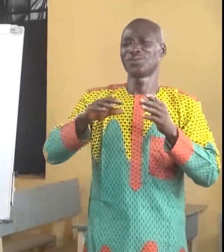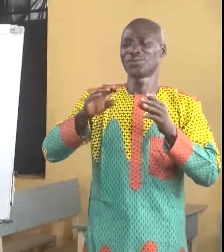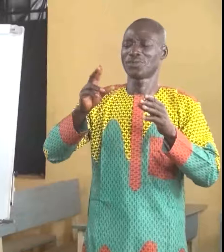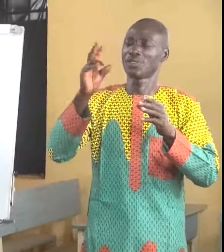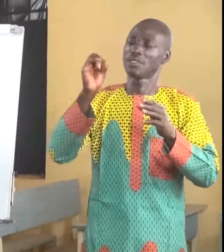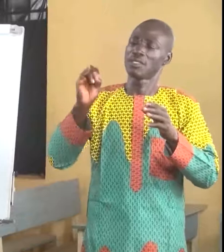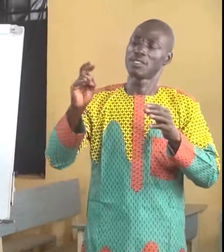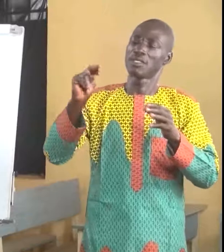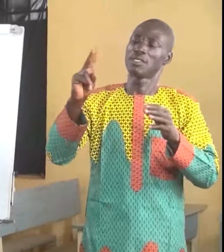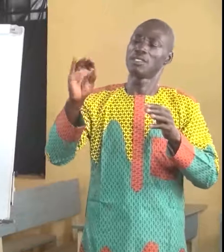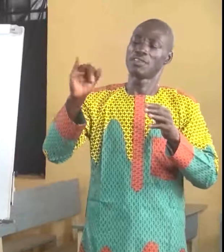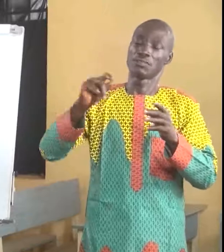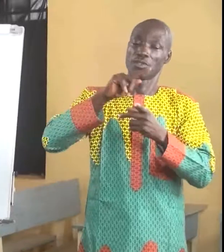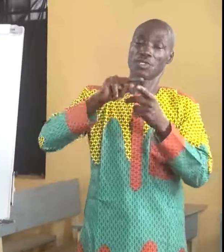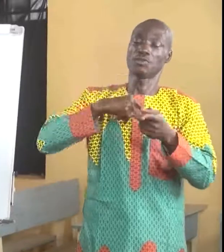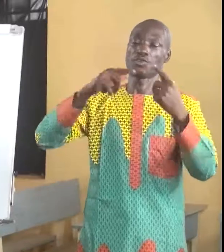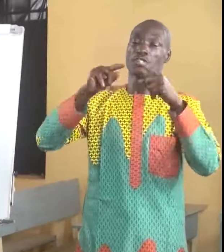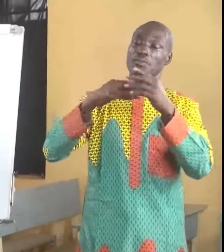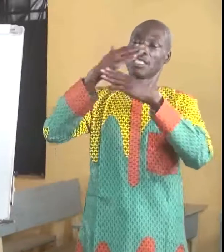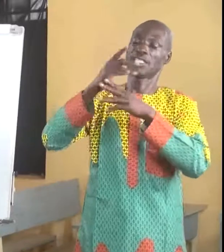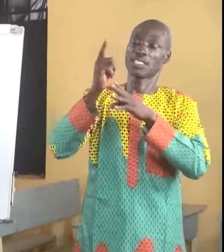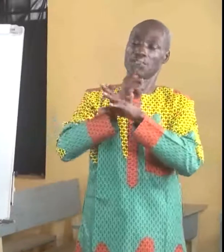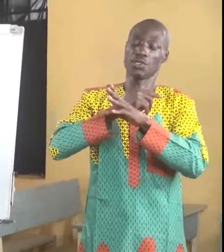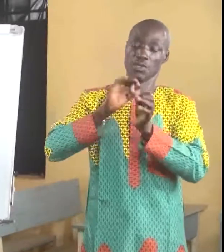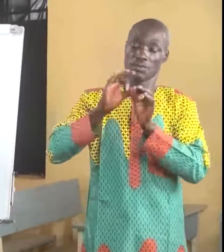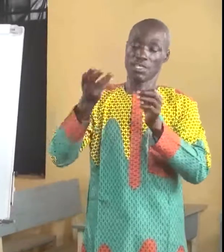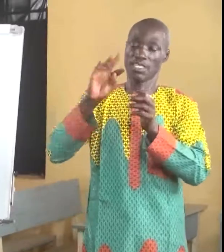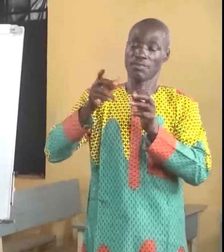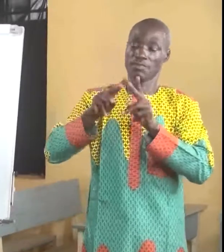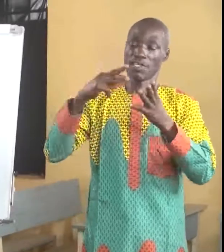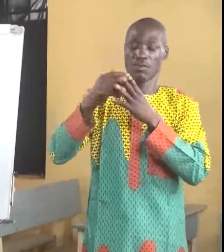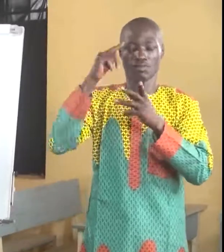the next lesson, we explain them very well, the way you understand them.